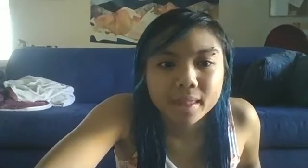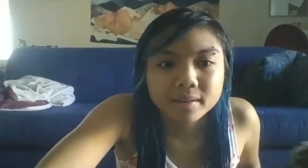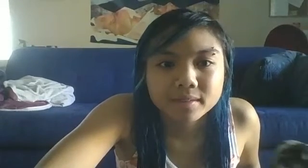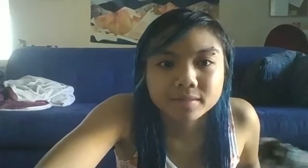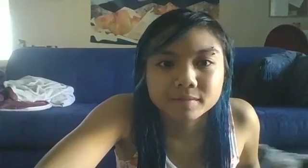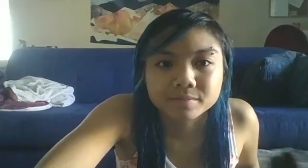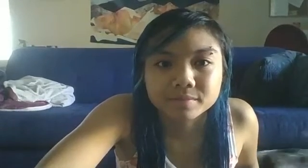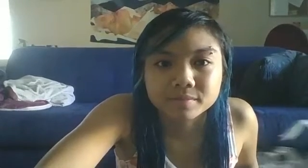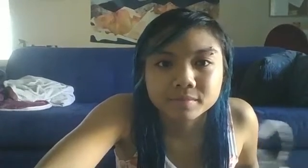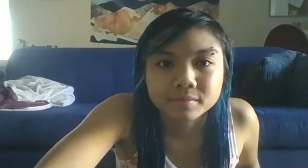spotlighting? No, you're not.